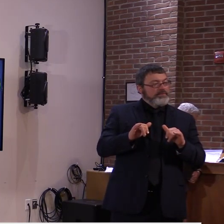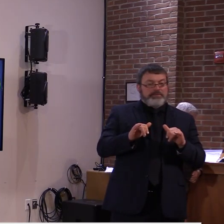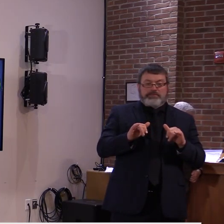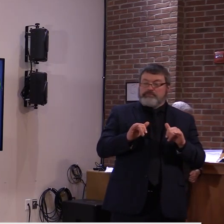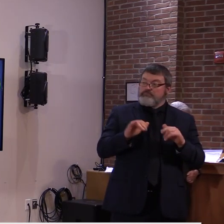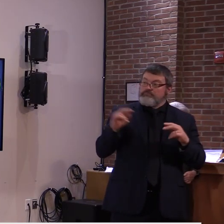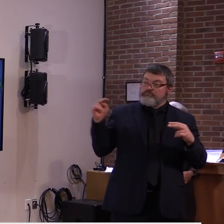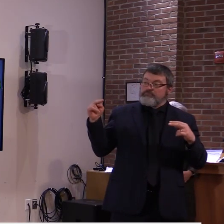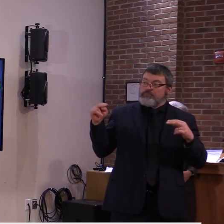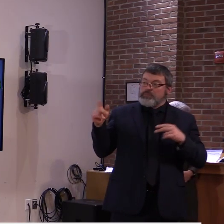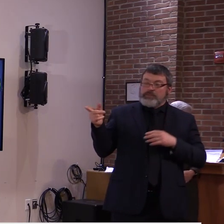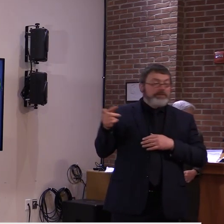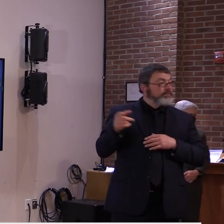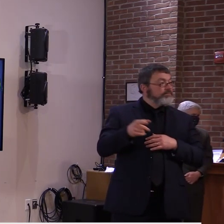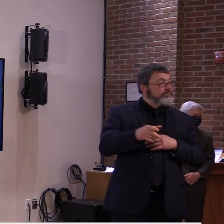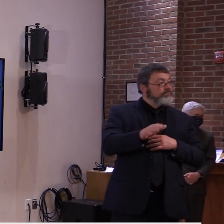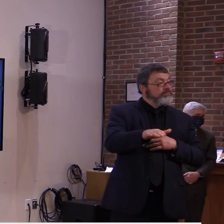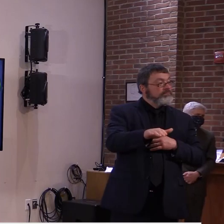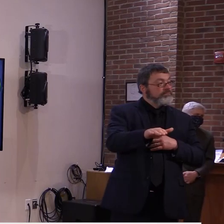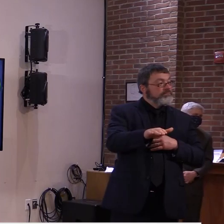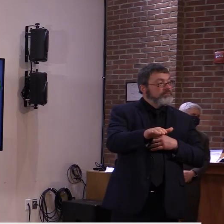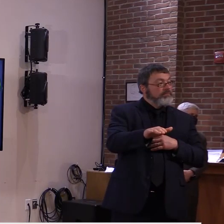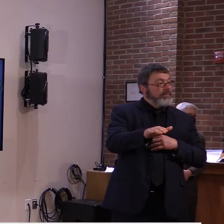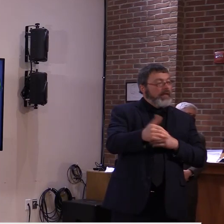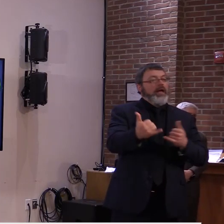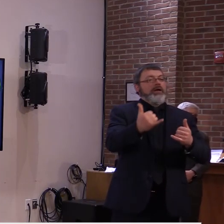Okay, we're going to move to Steve Merrill.